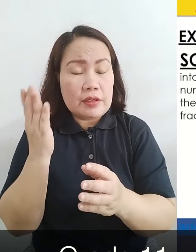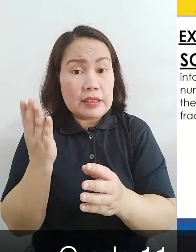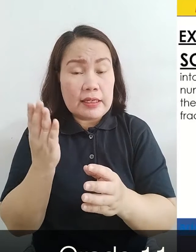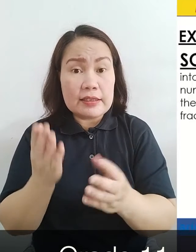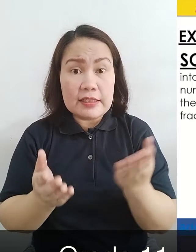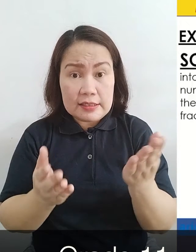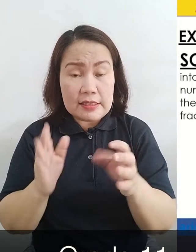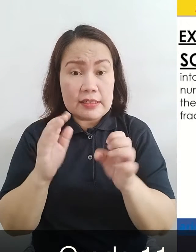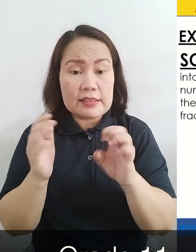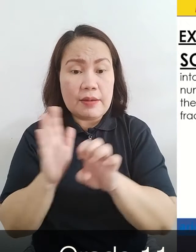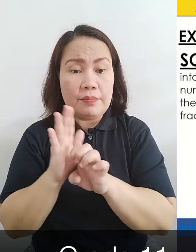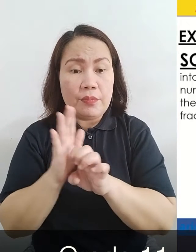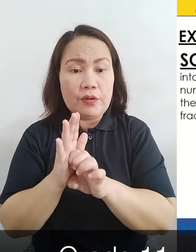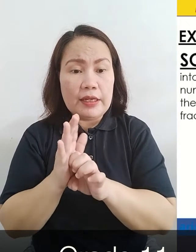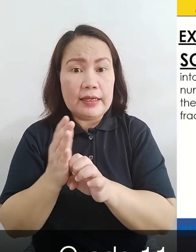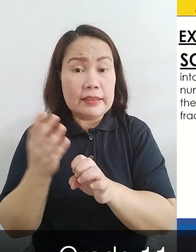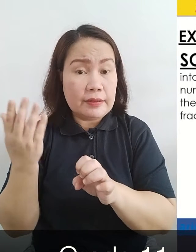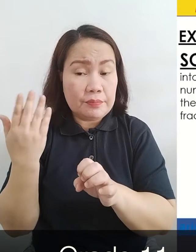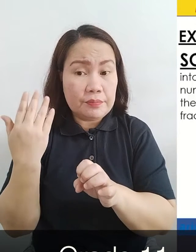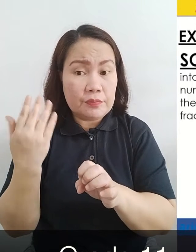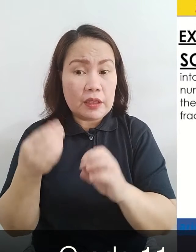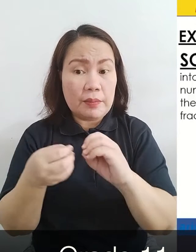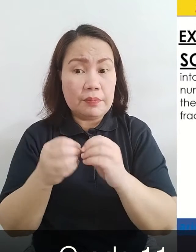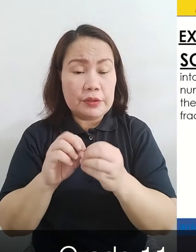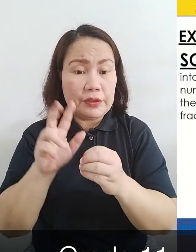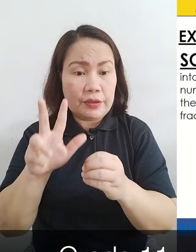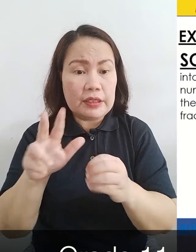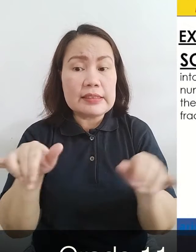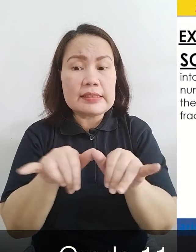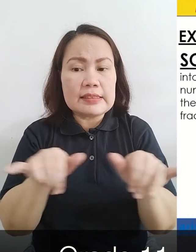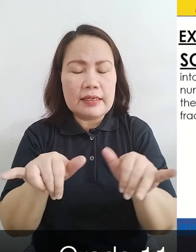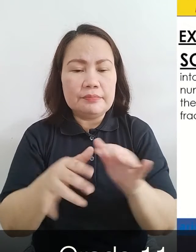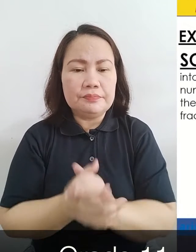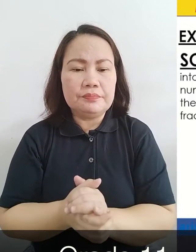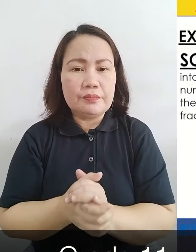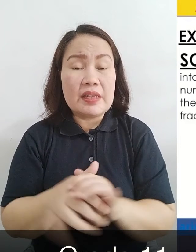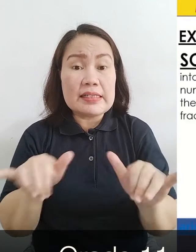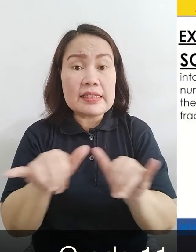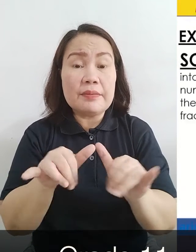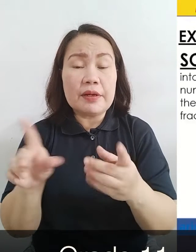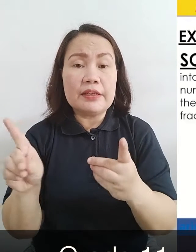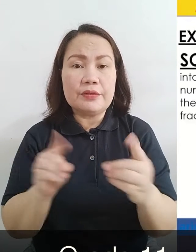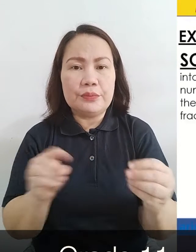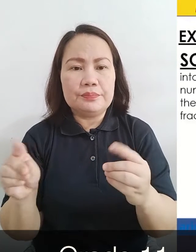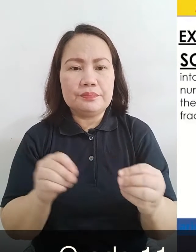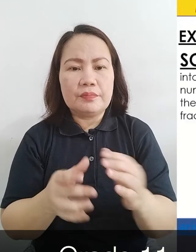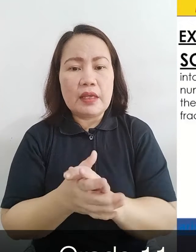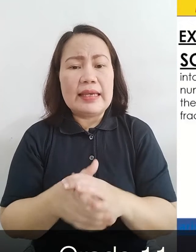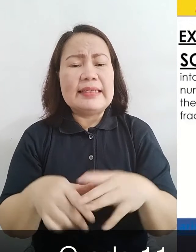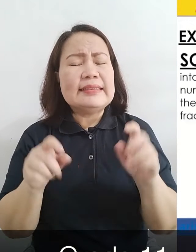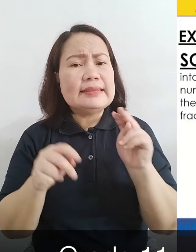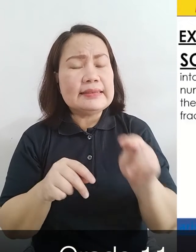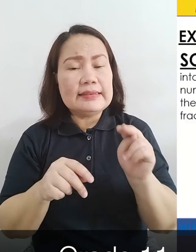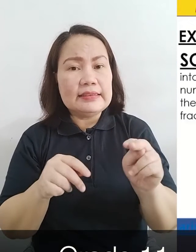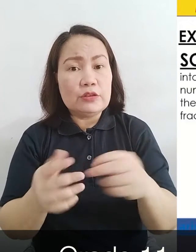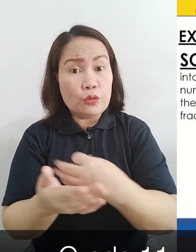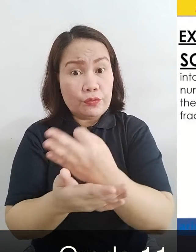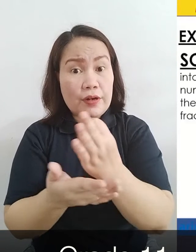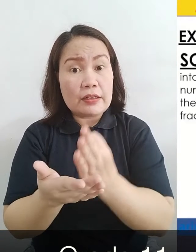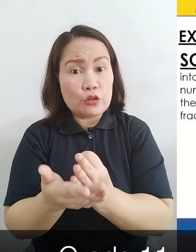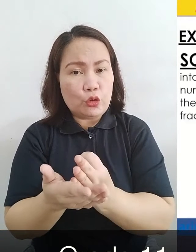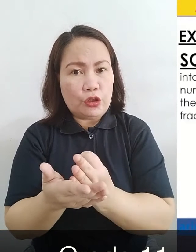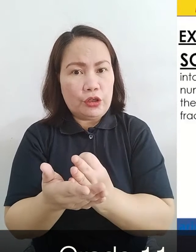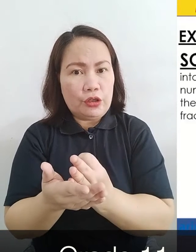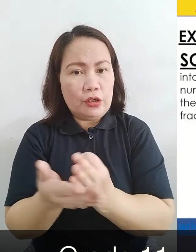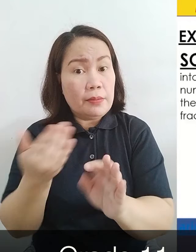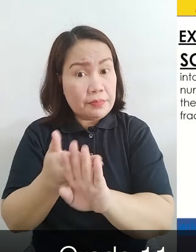and the previous one on fraction. No? Parehas lang din naman yung gagawin. Yun nga lang, this one, we need to factor